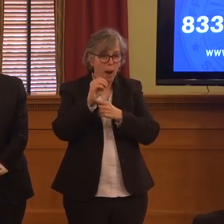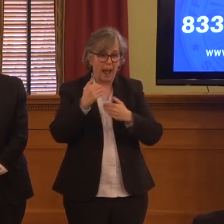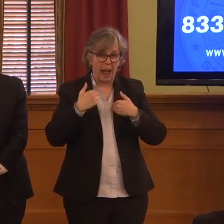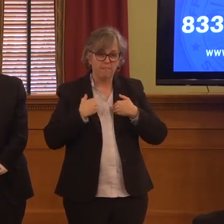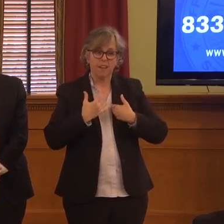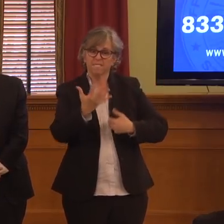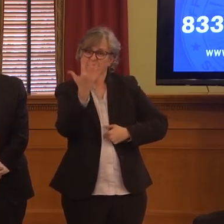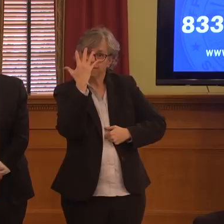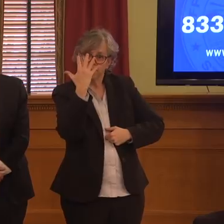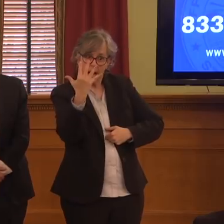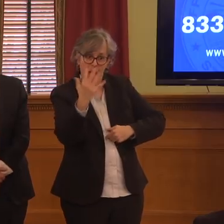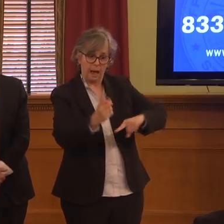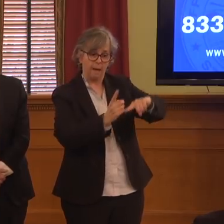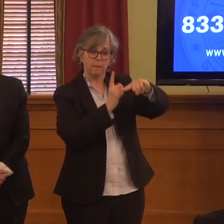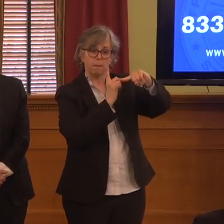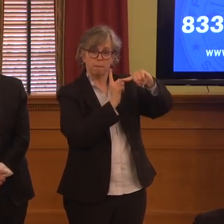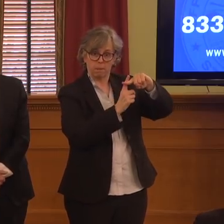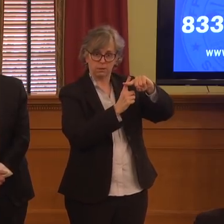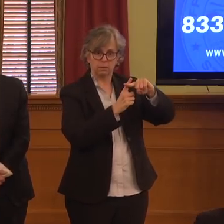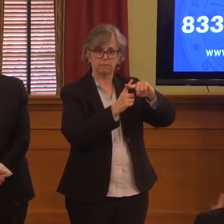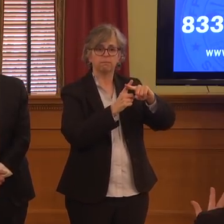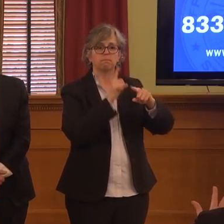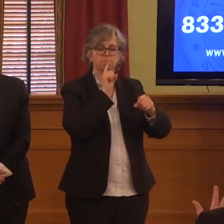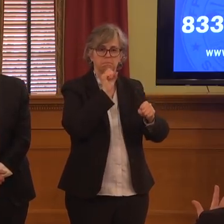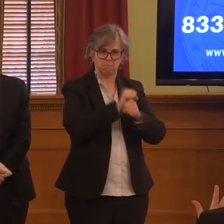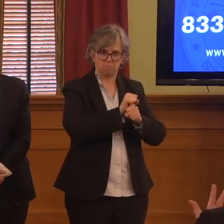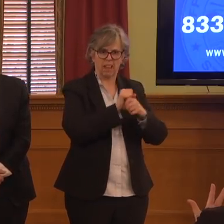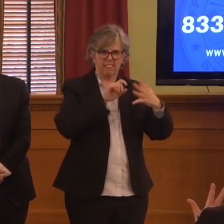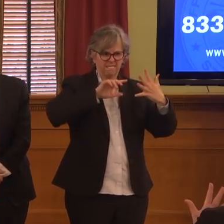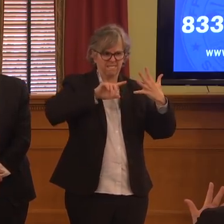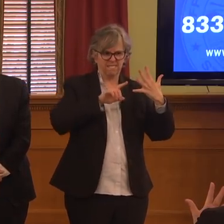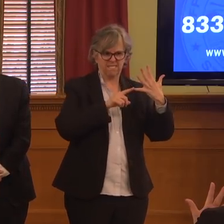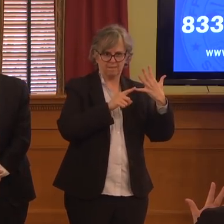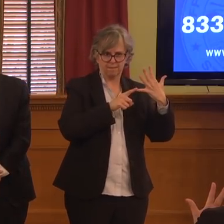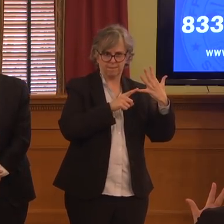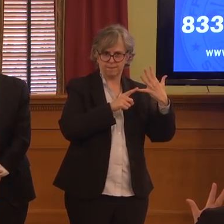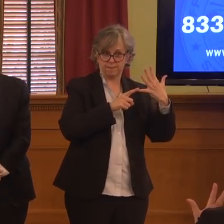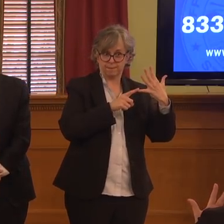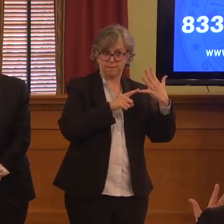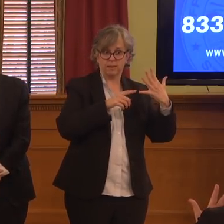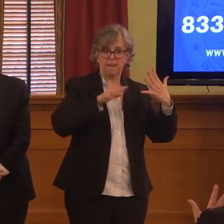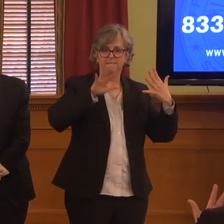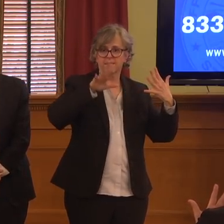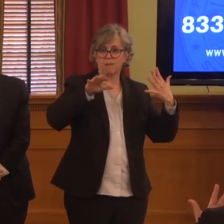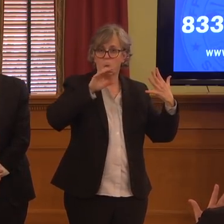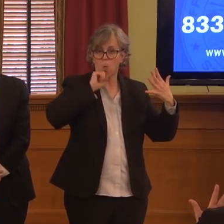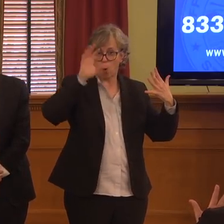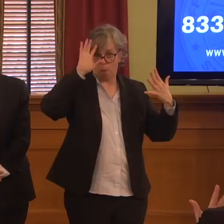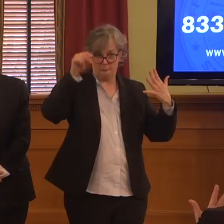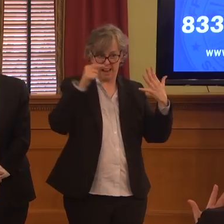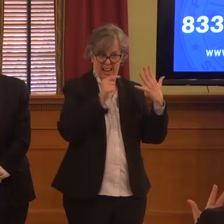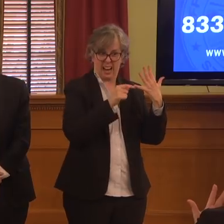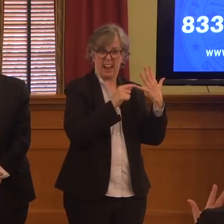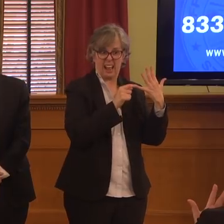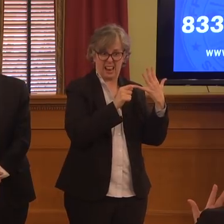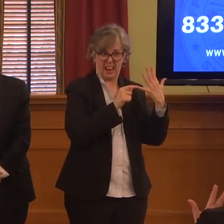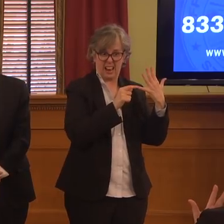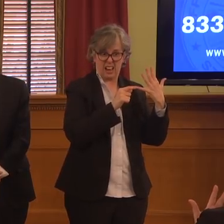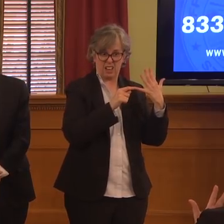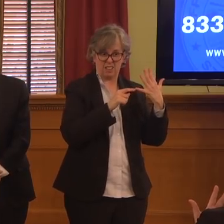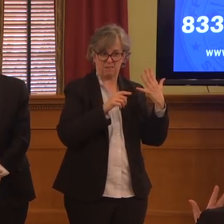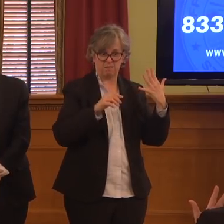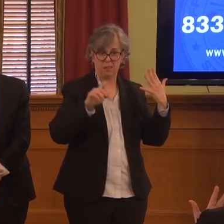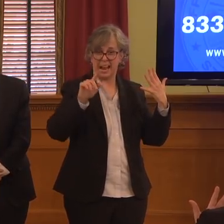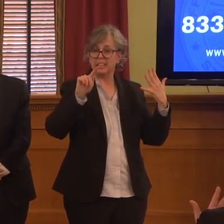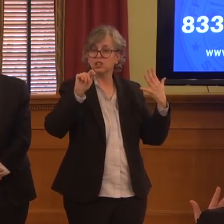is a 55-year-old male near where I grew up, Trumbull County, and he is in